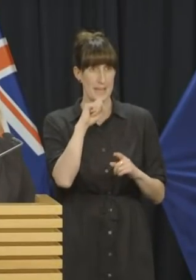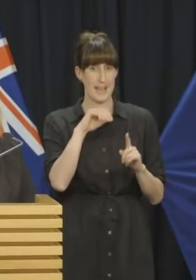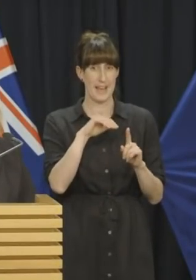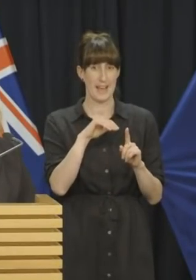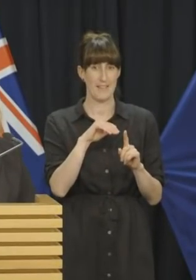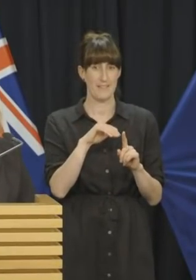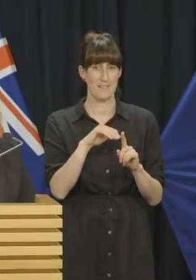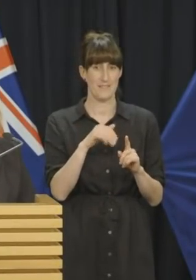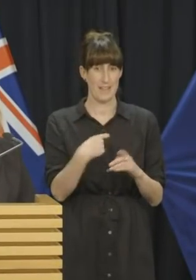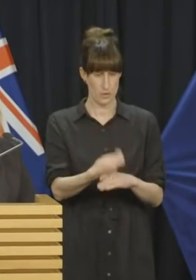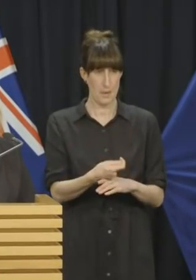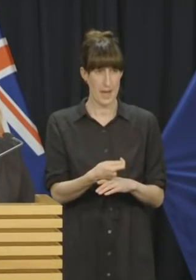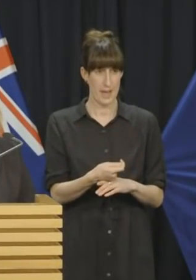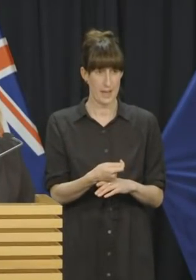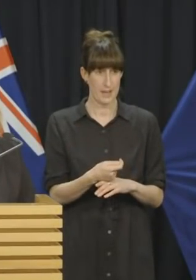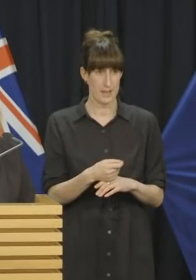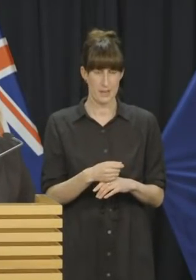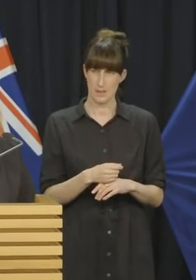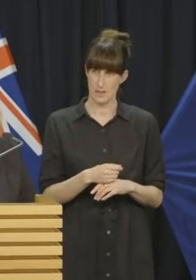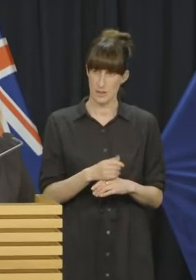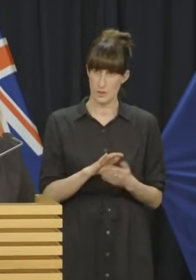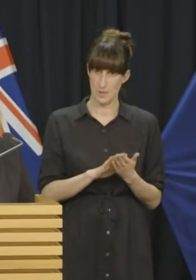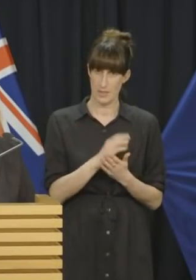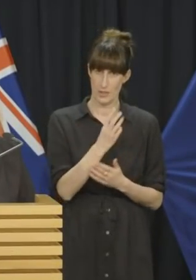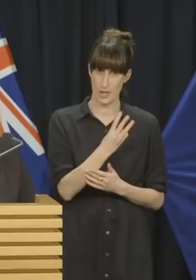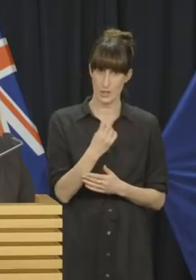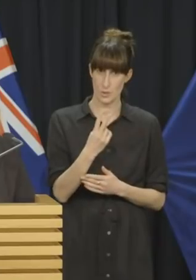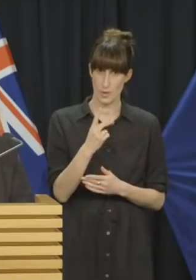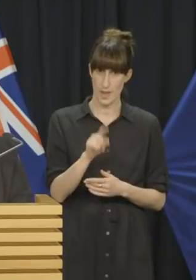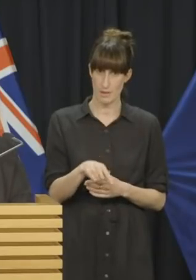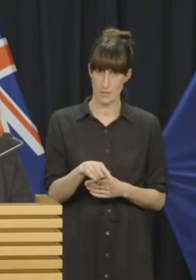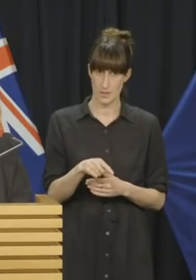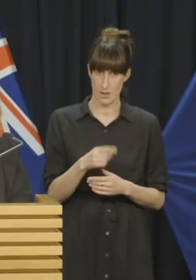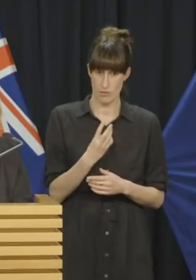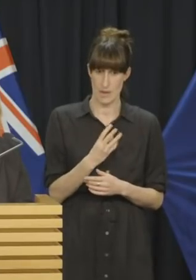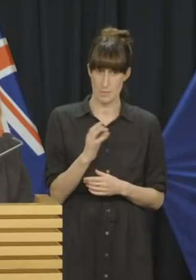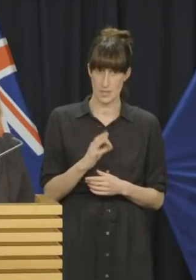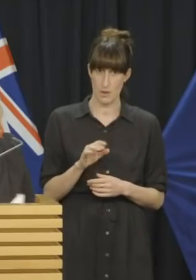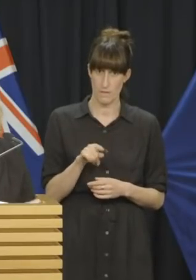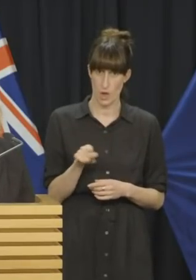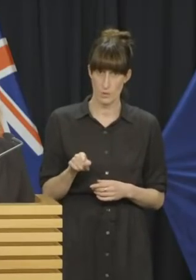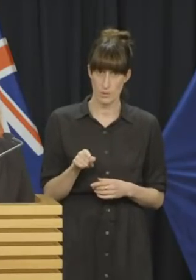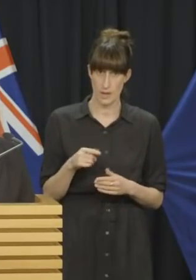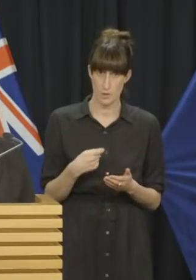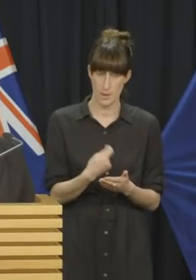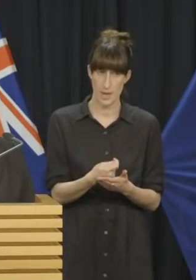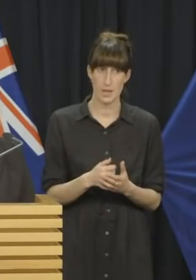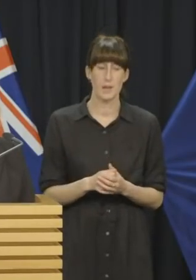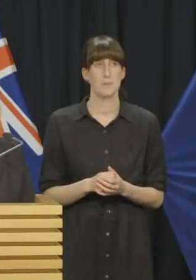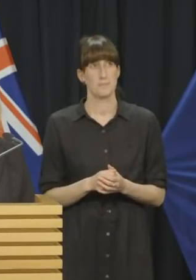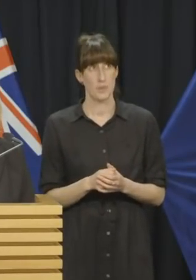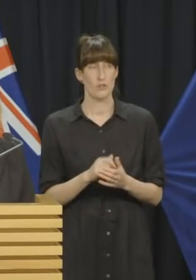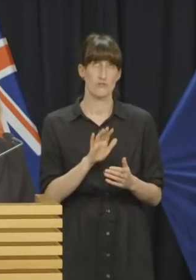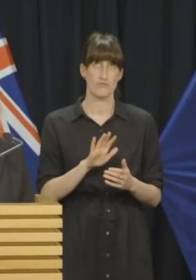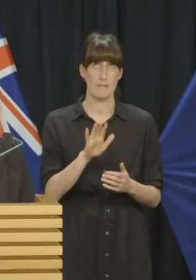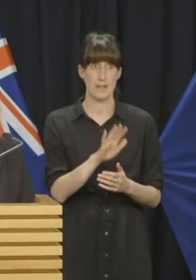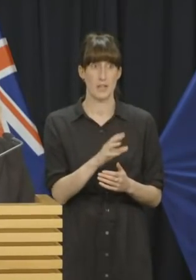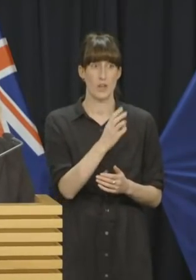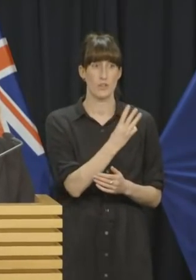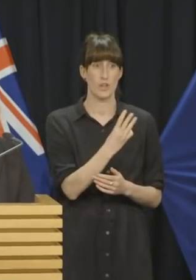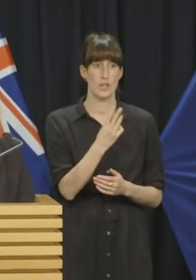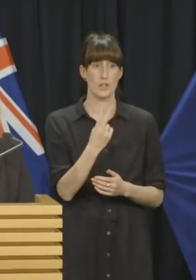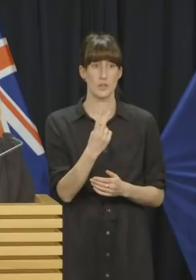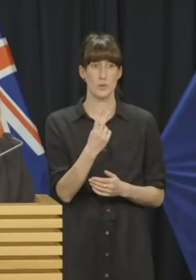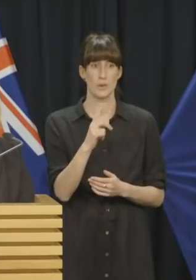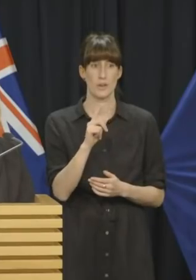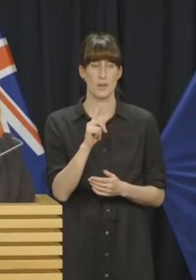Out of the 32,000 you're talking about? Well, no, I mean, just going forward, if you're expecting 3,200 a year, roughly that's about 3%